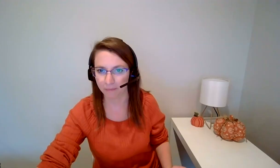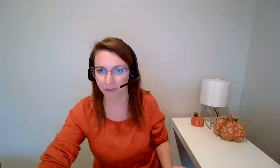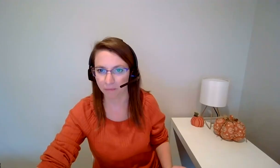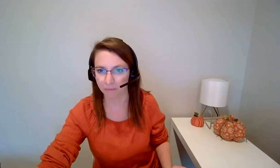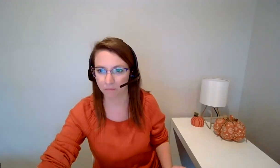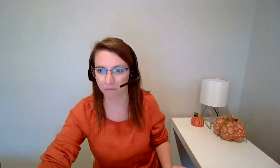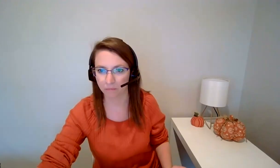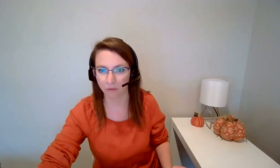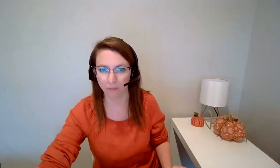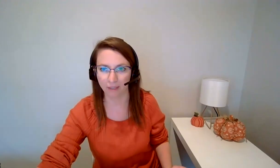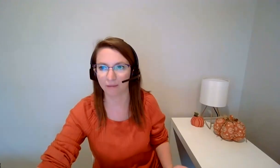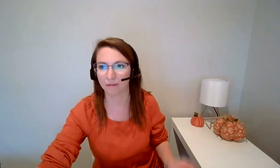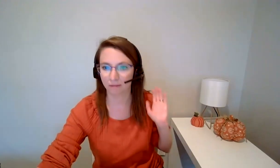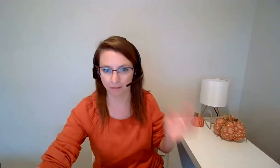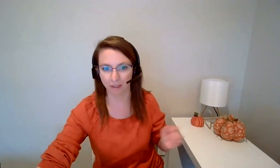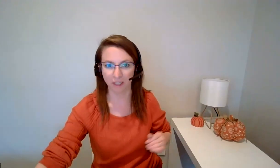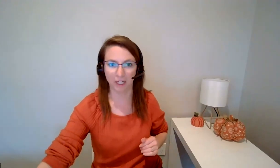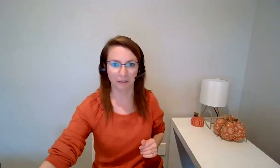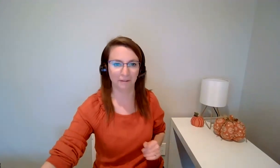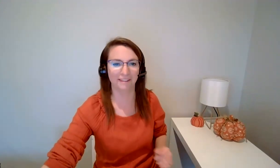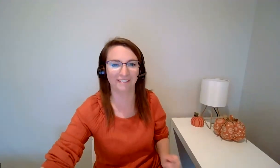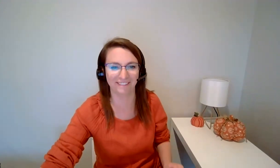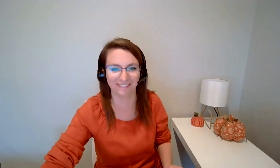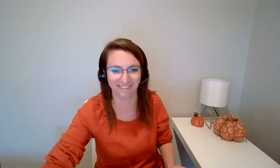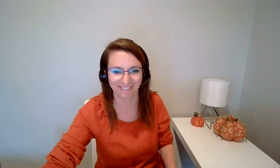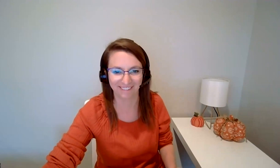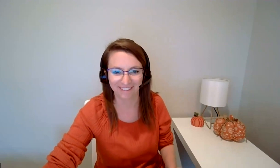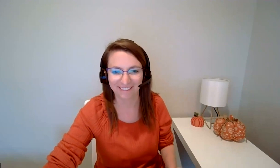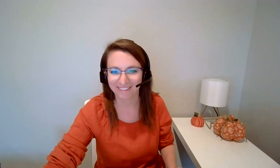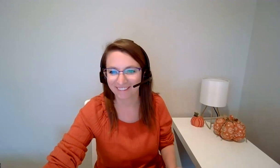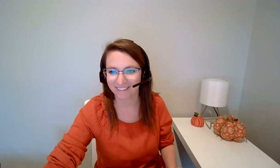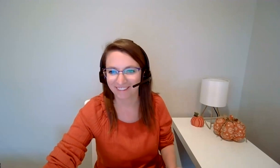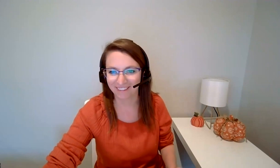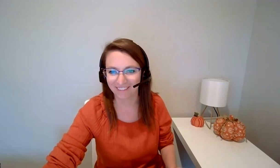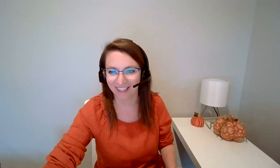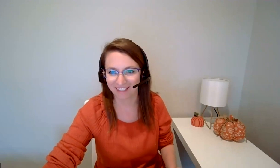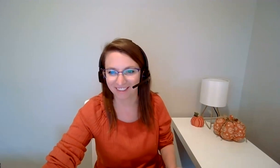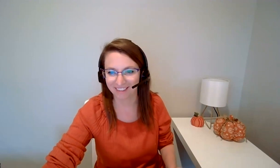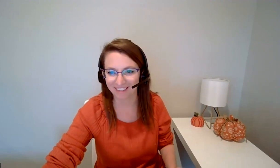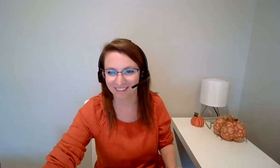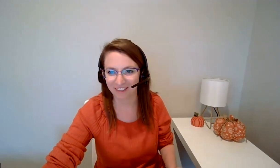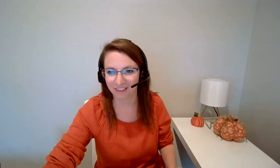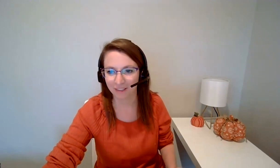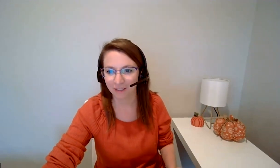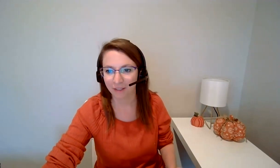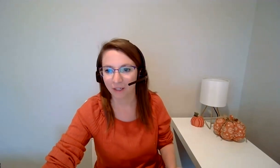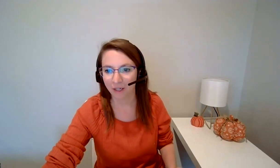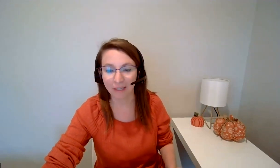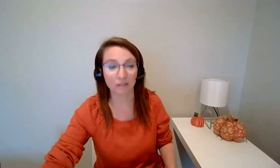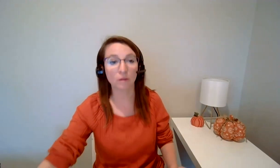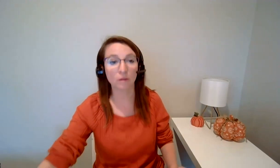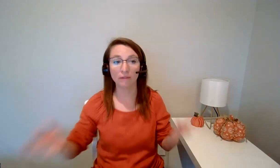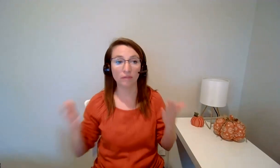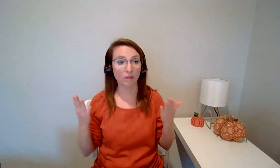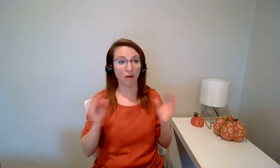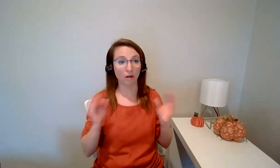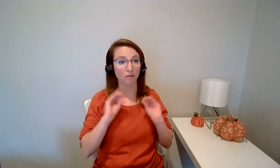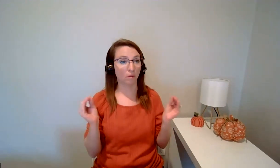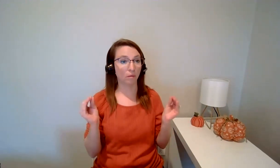Stop sharing. There we Okay, go. I got it. Okay. All right, so if there are no